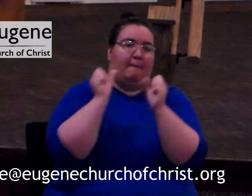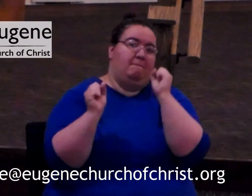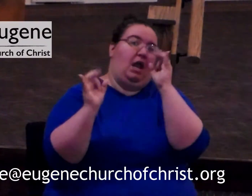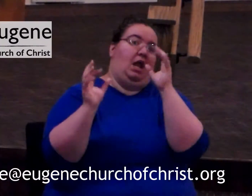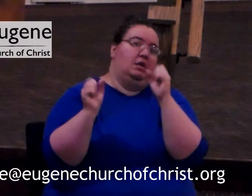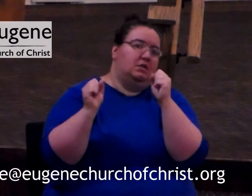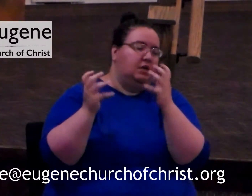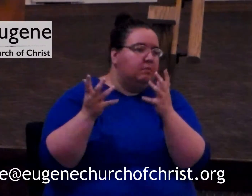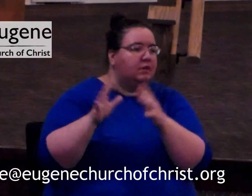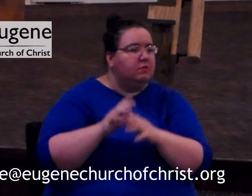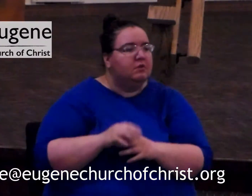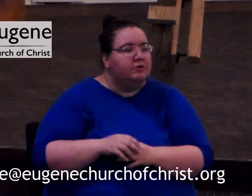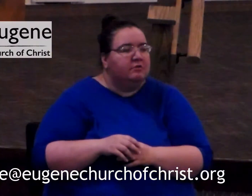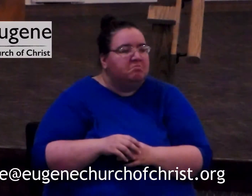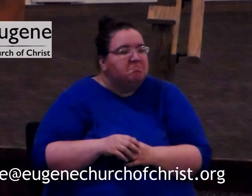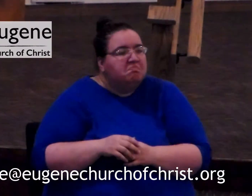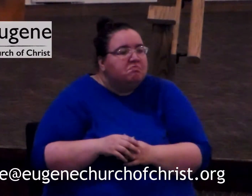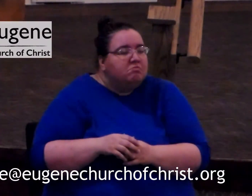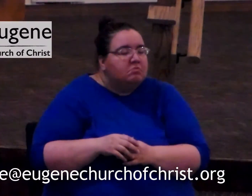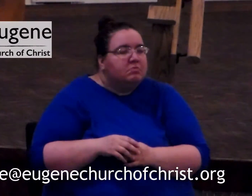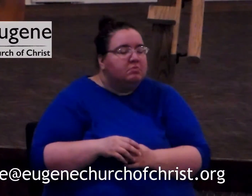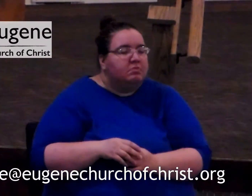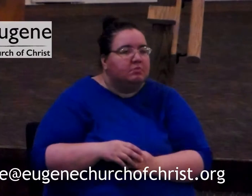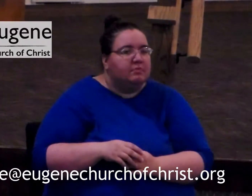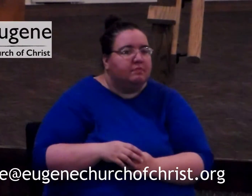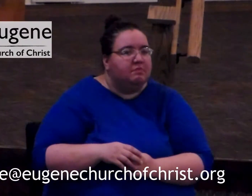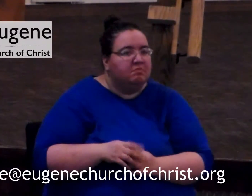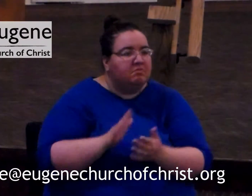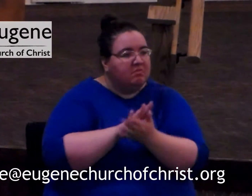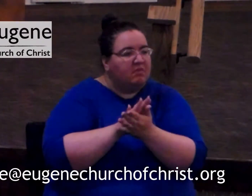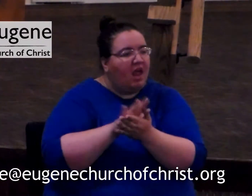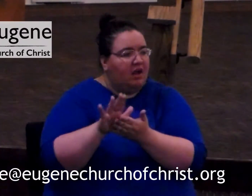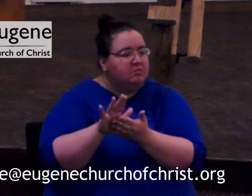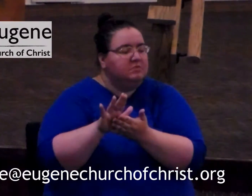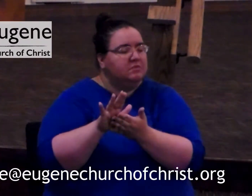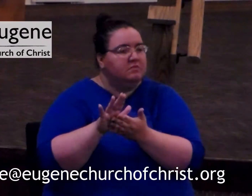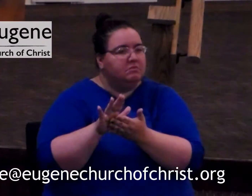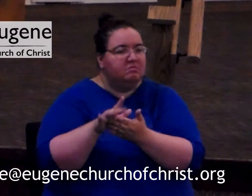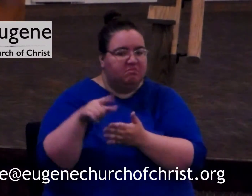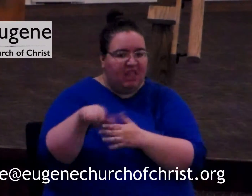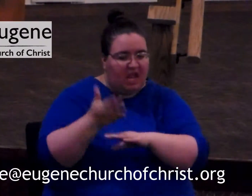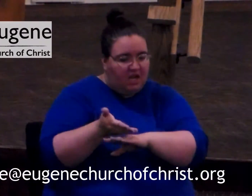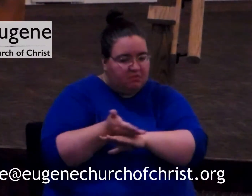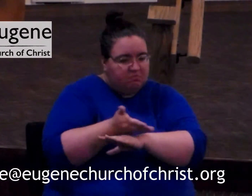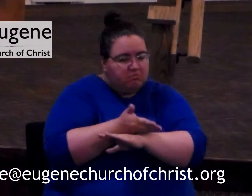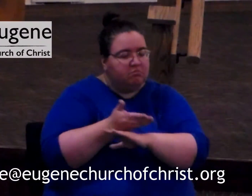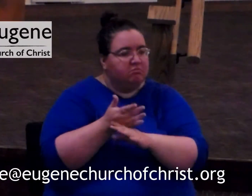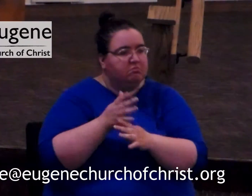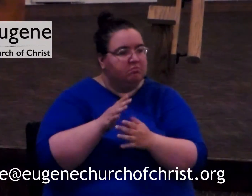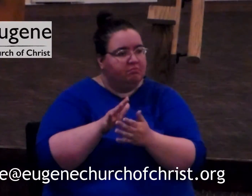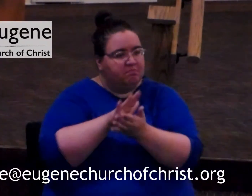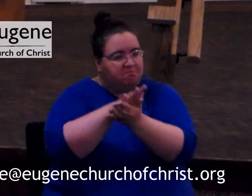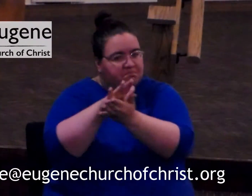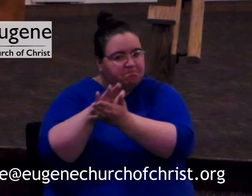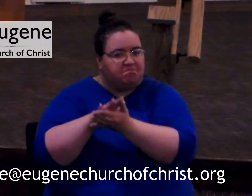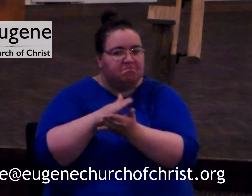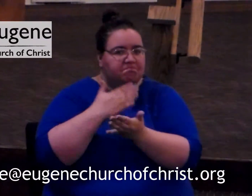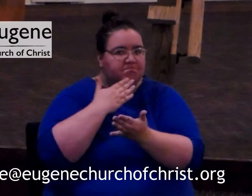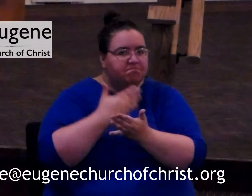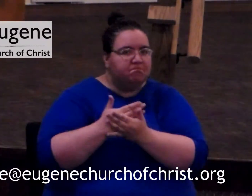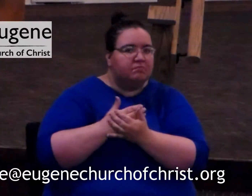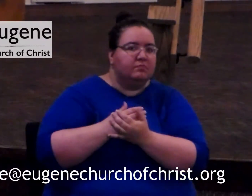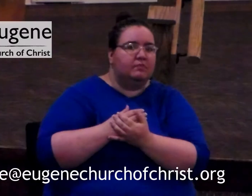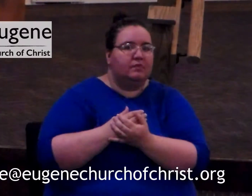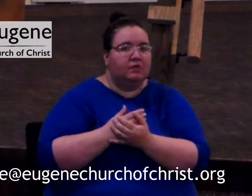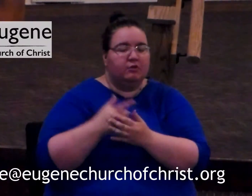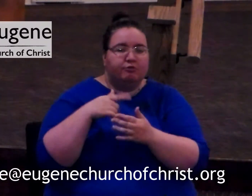probably decorated maybe 15 or 20 years ago. They've kept it up pretty well. And then you walk in and you find an auditorium like